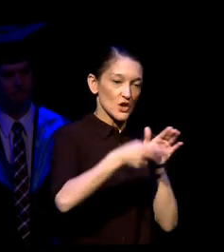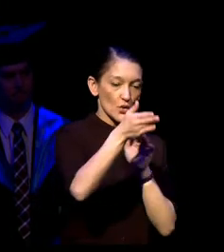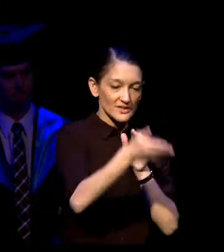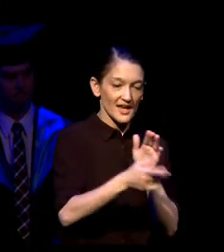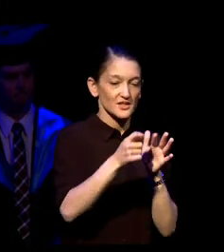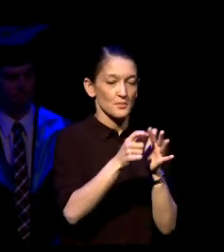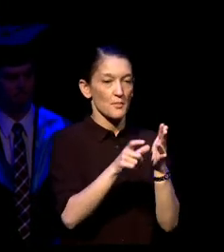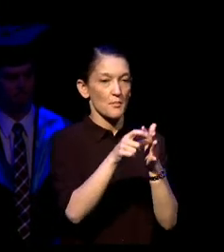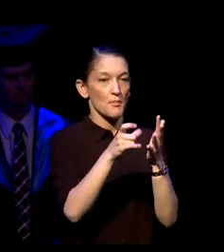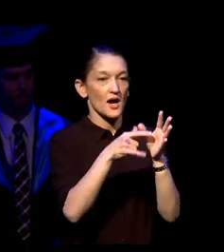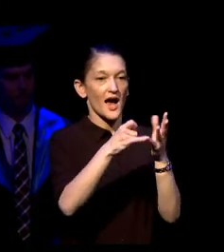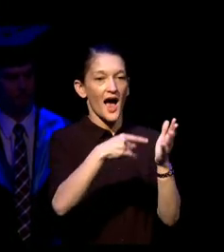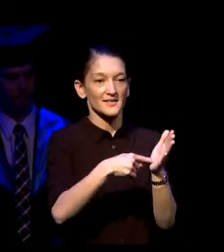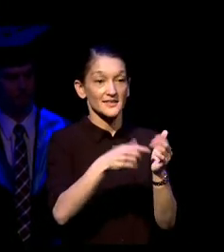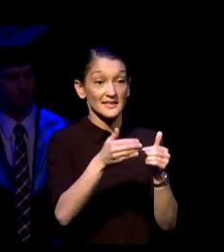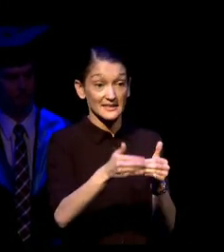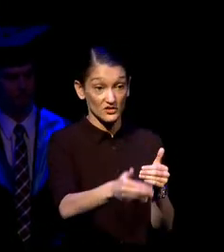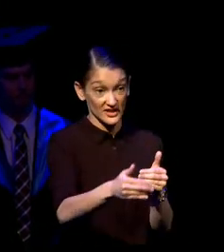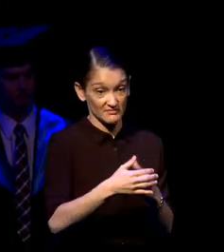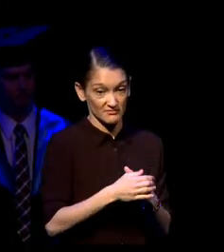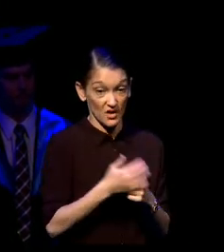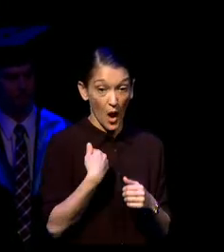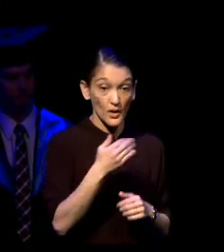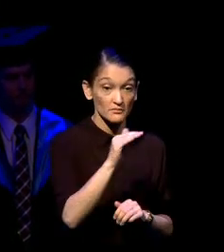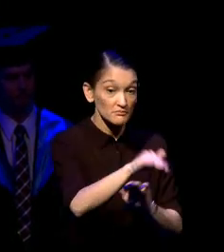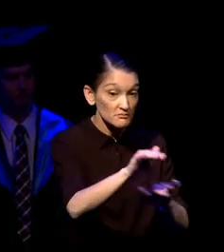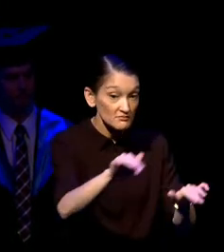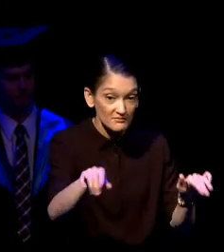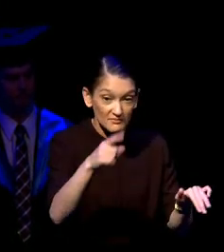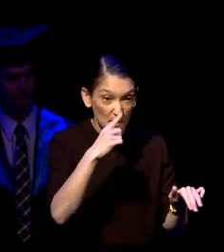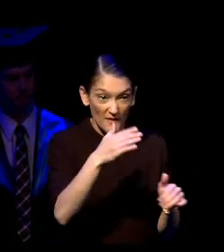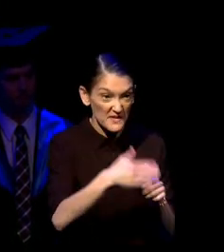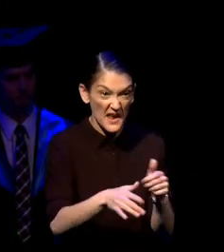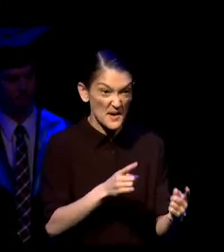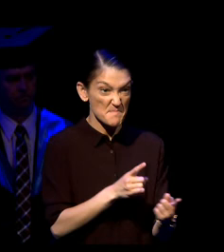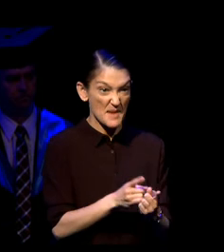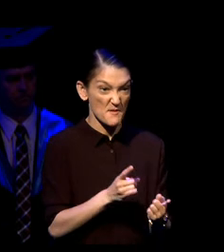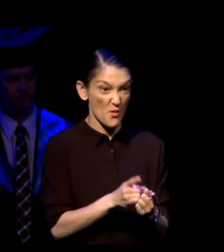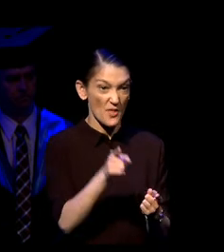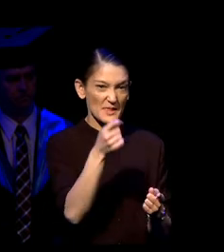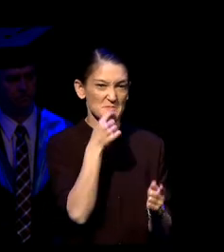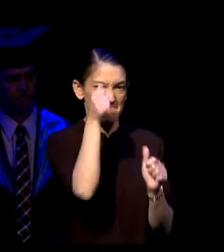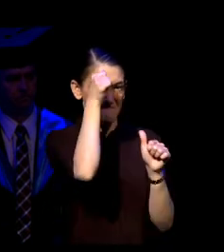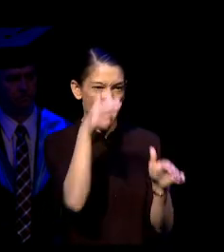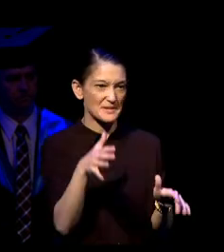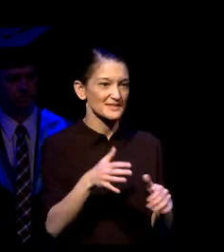video/podcast series. I'd reach out directly to people I'd never met before that were in the public eye.